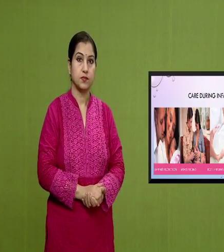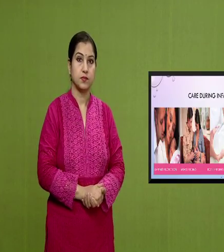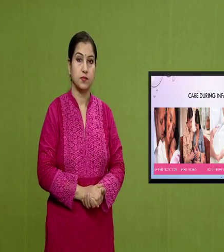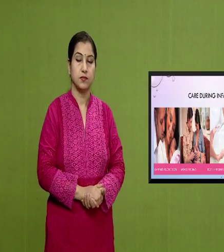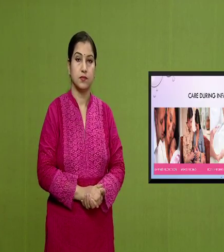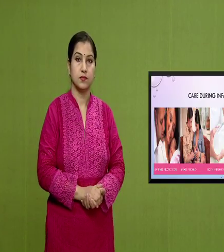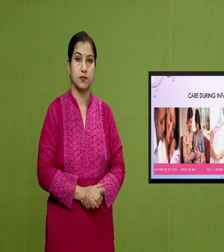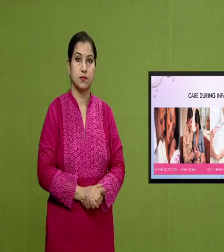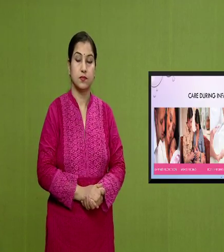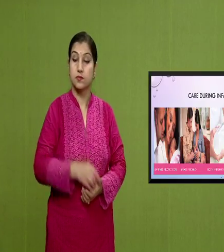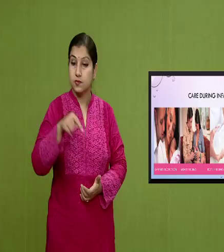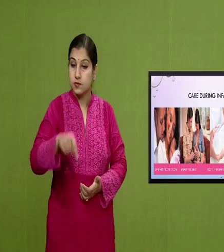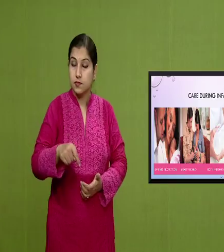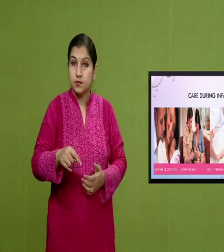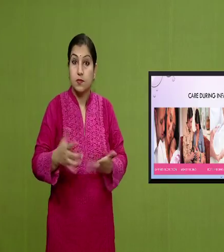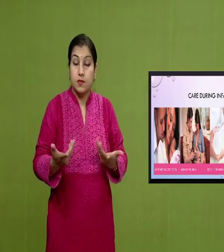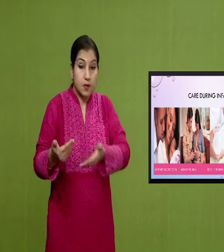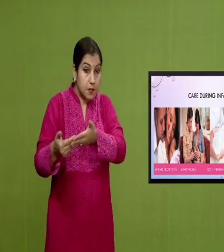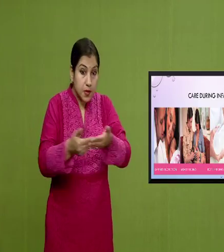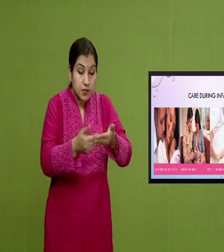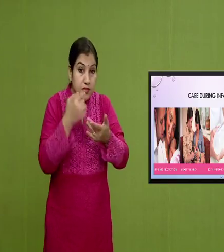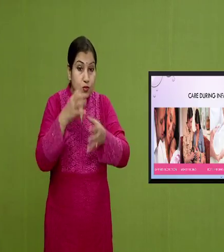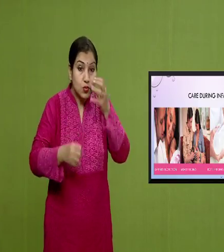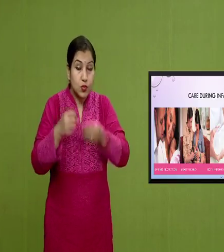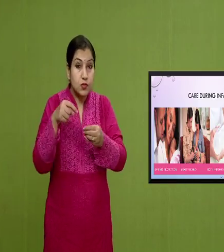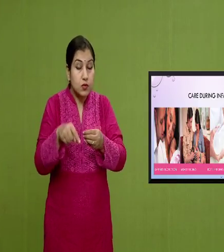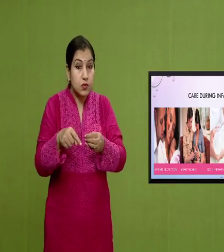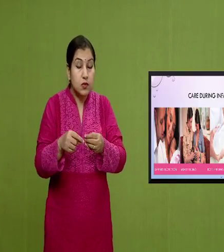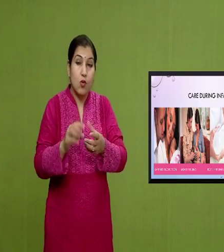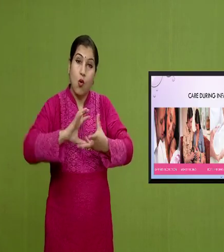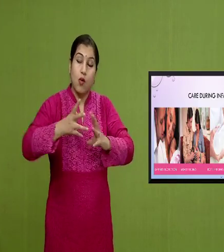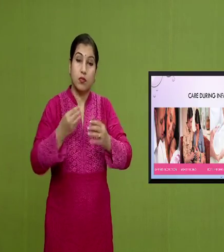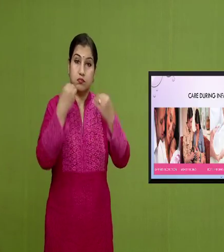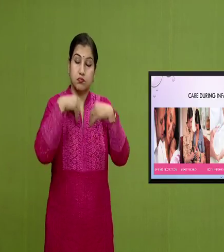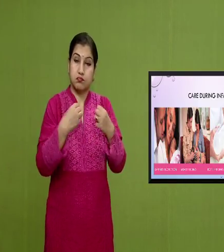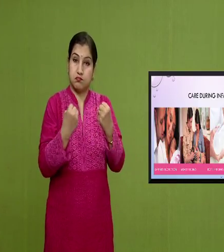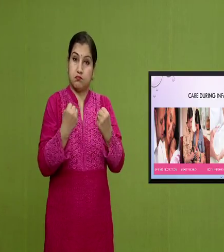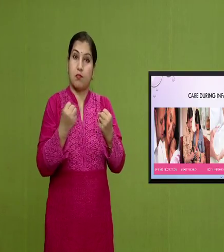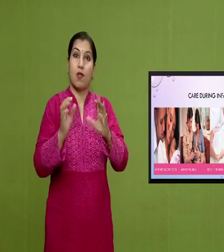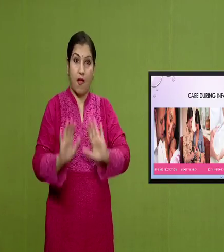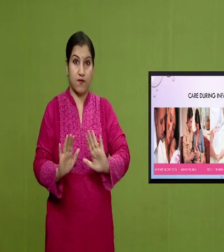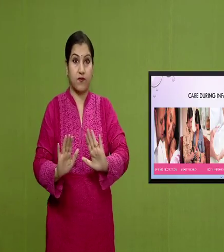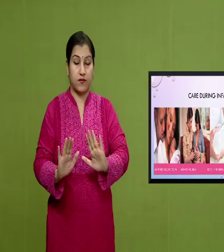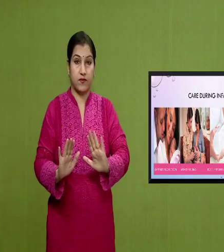It fulfills the needed nutritional requirements as well